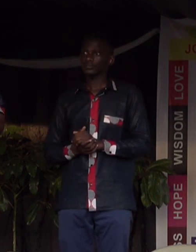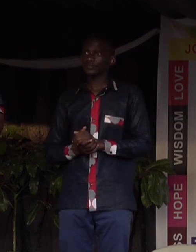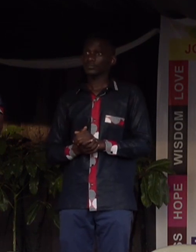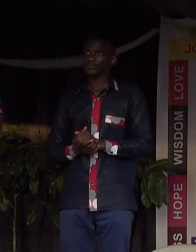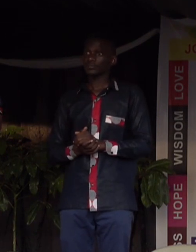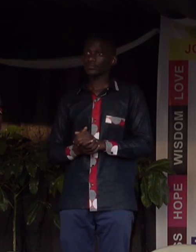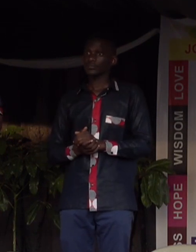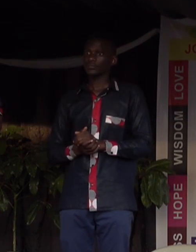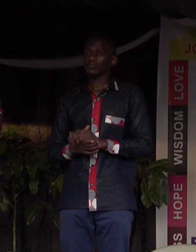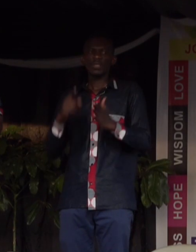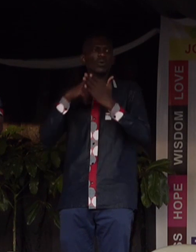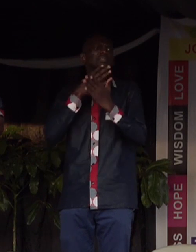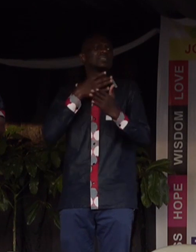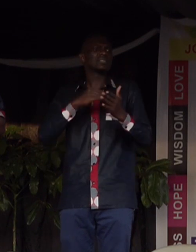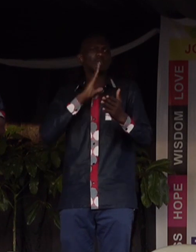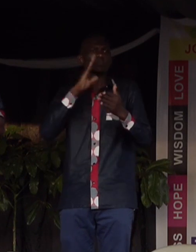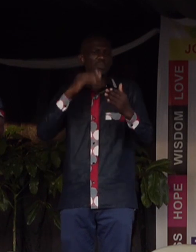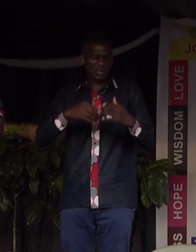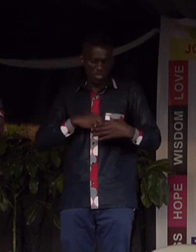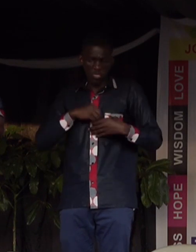What needs to come out of us?